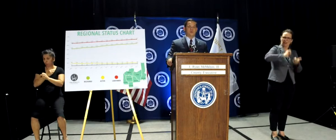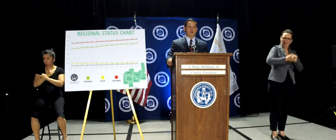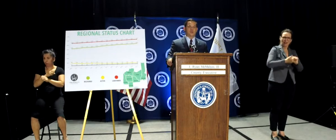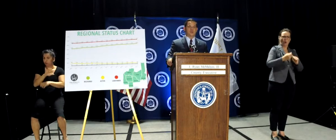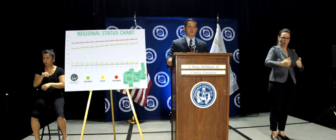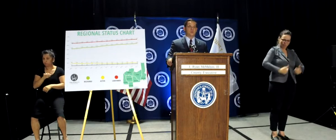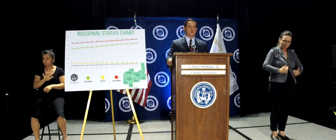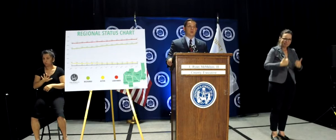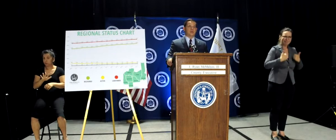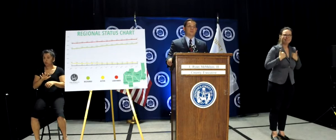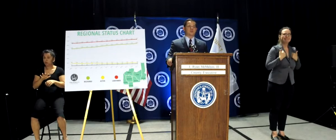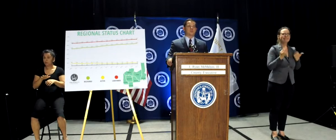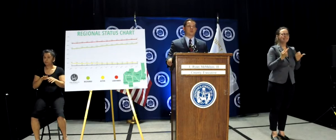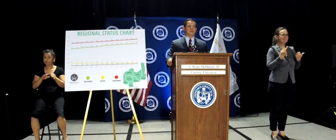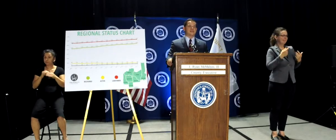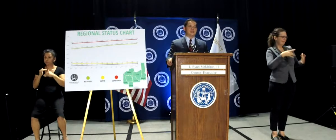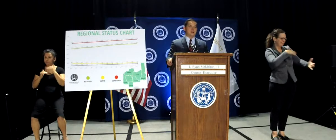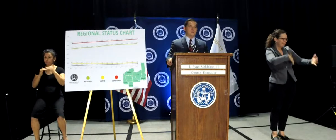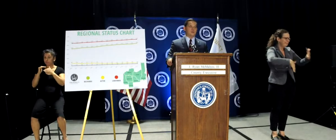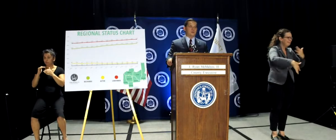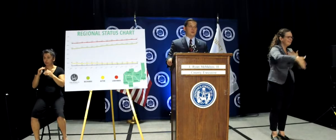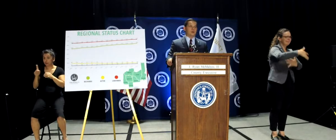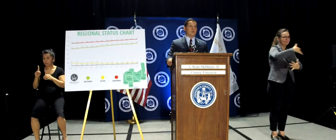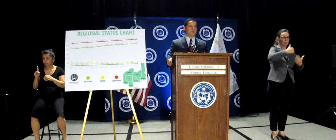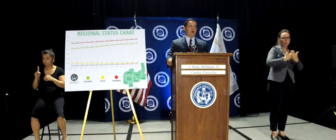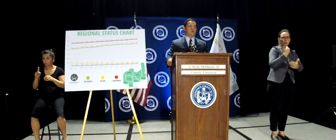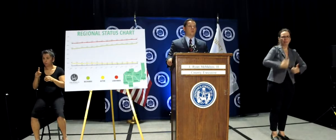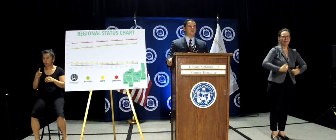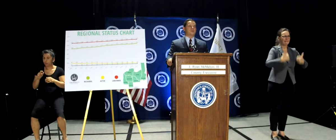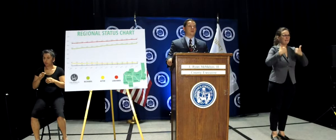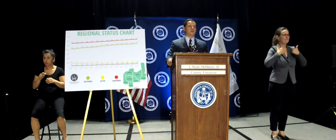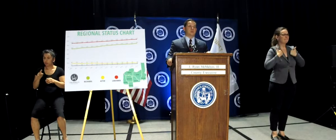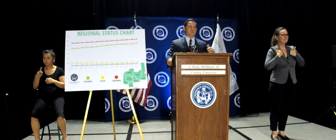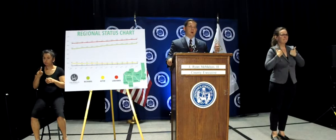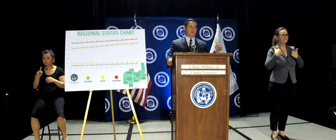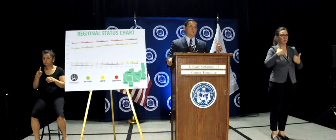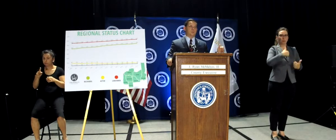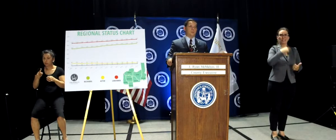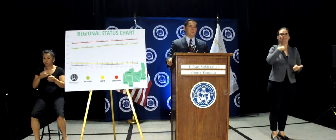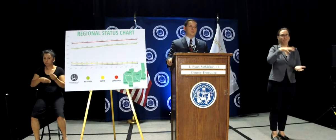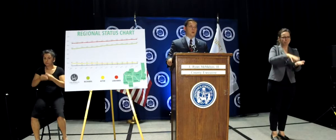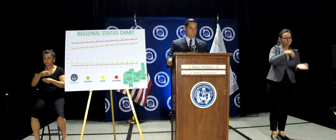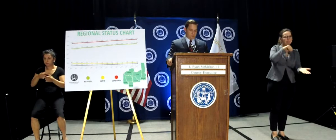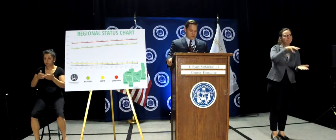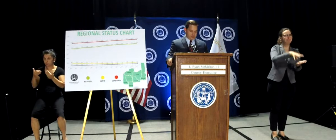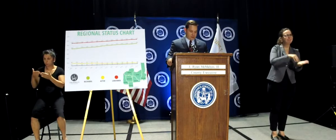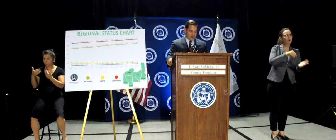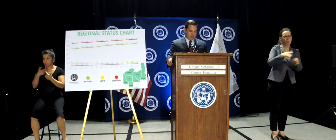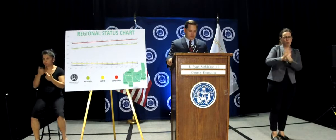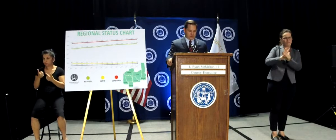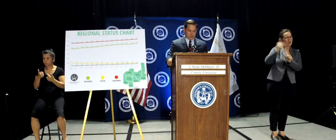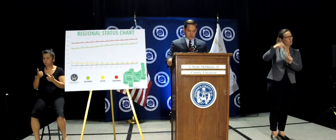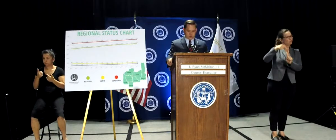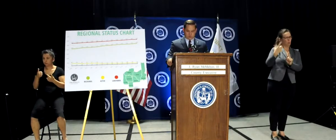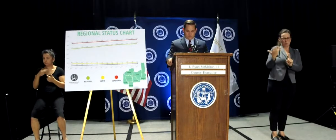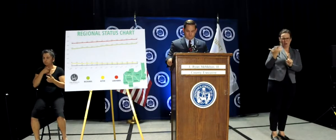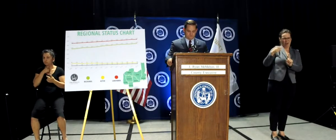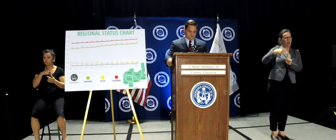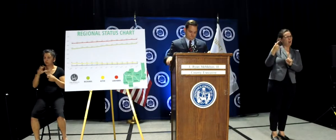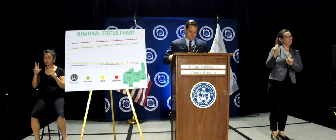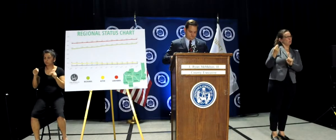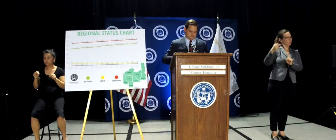up an infrastructure to keep this community safe, but we still need to be smart. So, saying that, I'll take